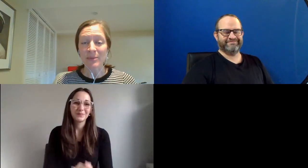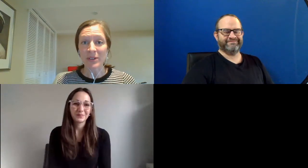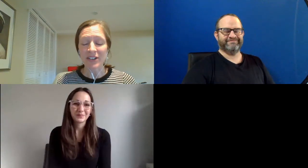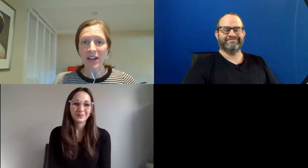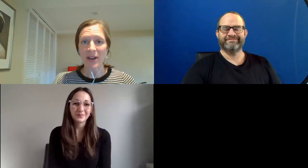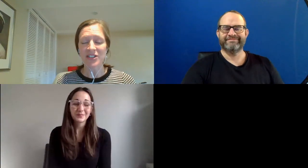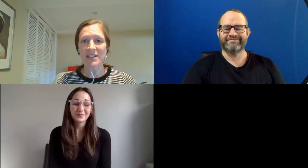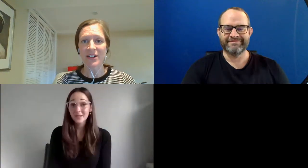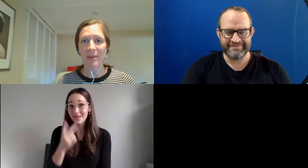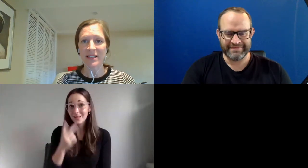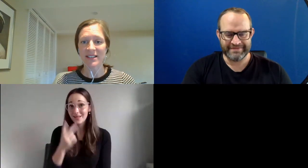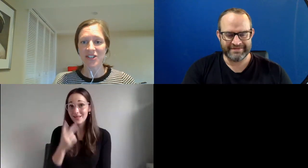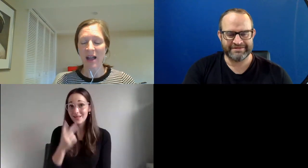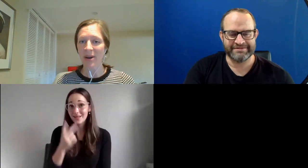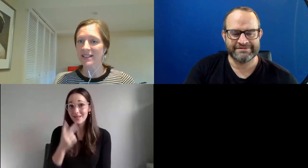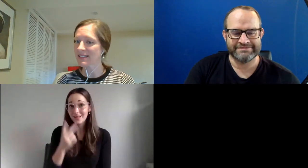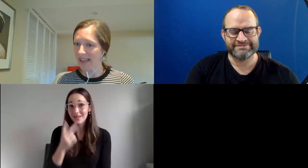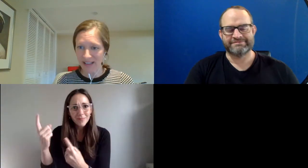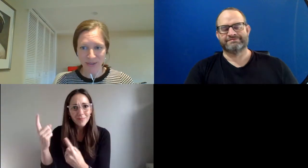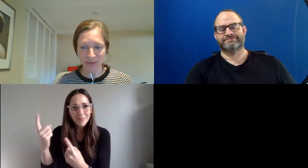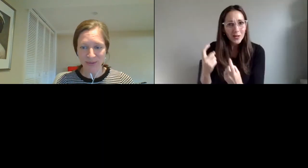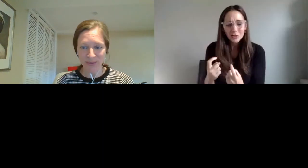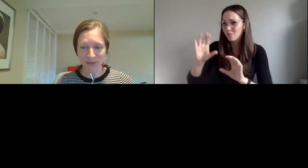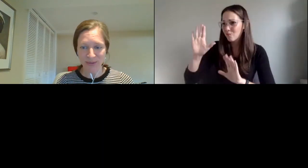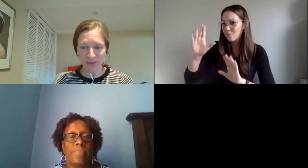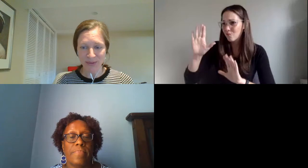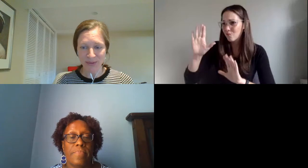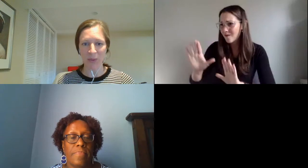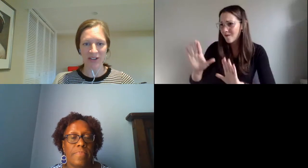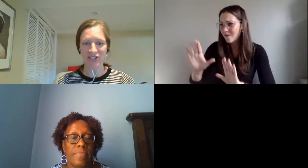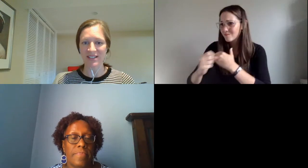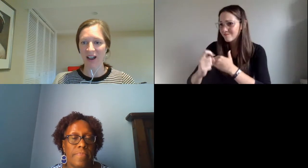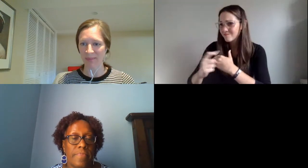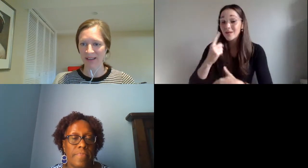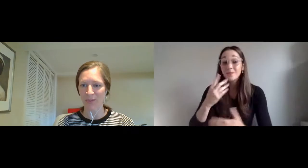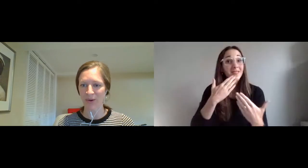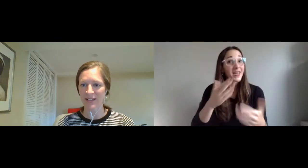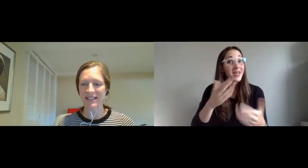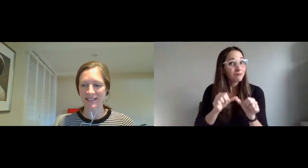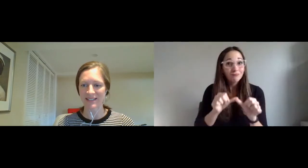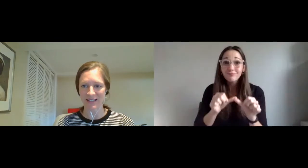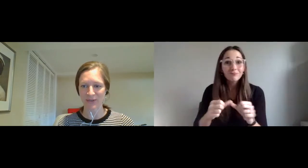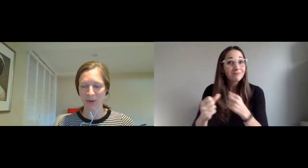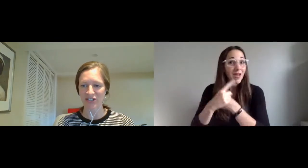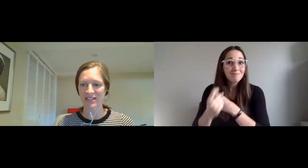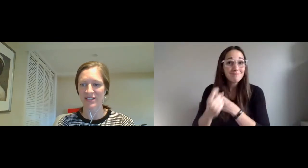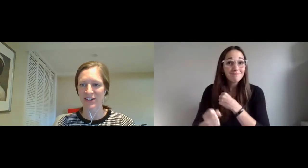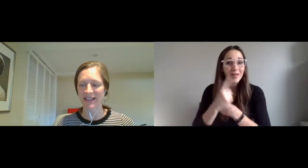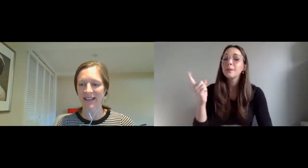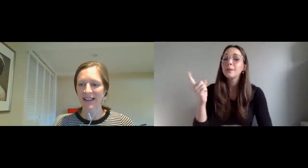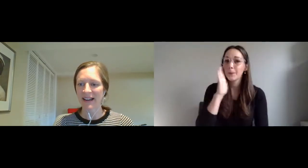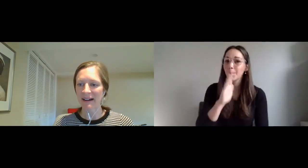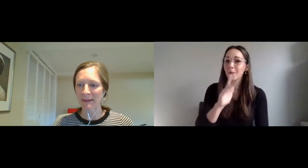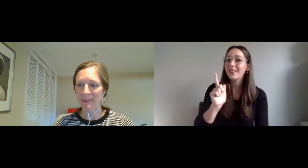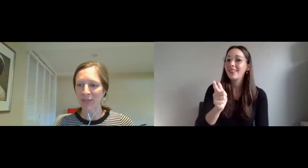see some really great questions that are coming into the chat box. Thank you. Questions coming. We're going to get to those questions